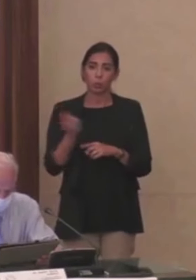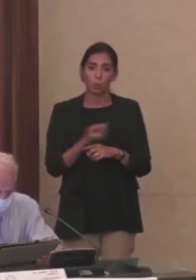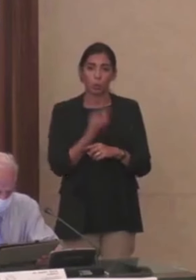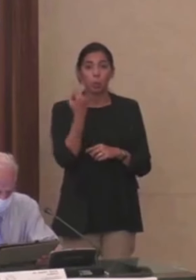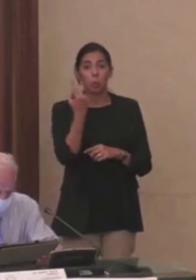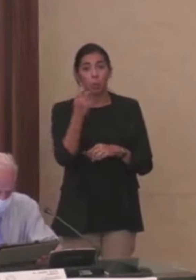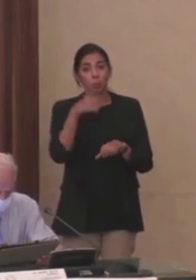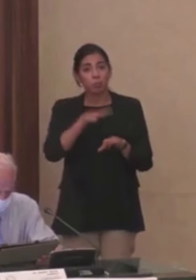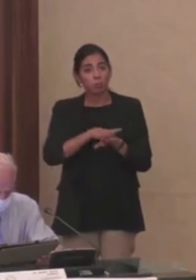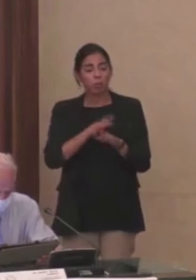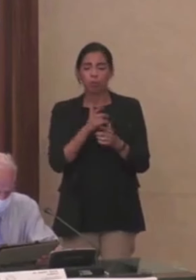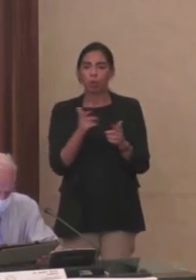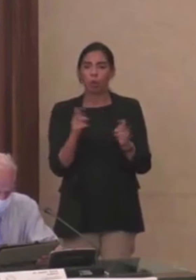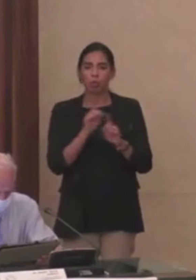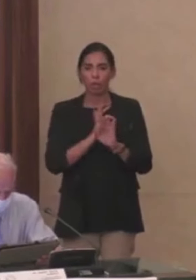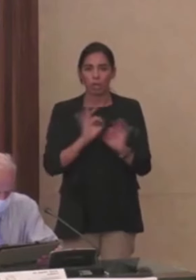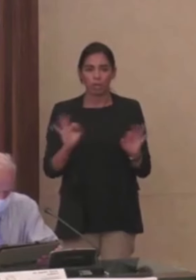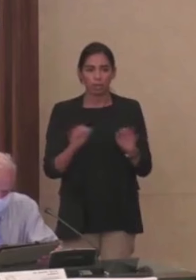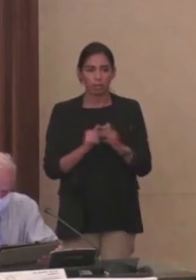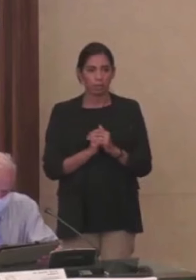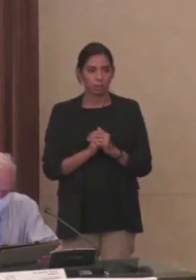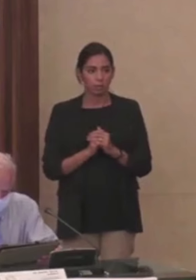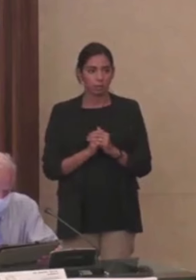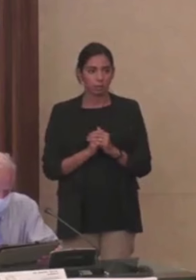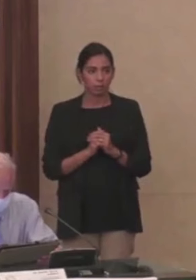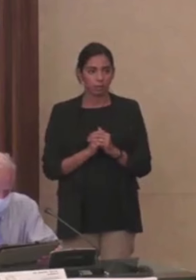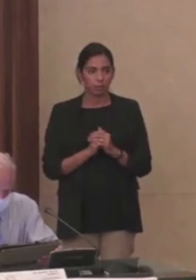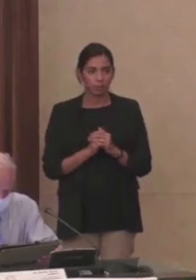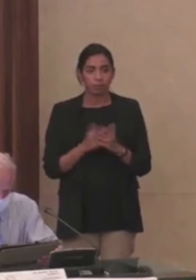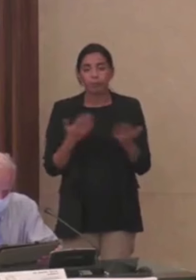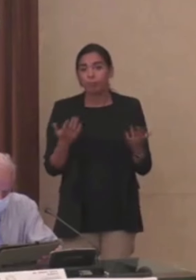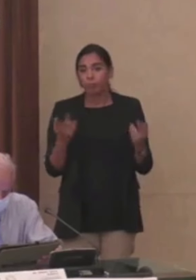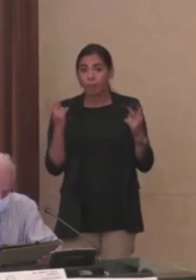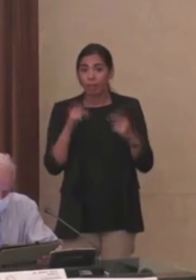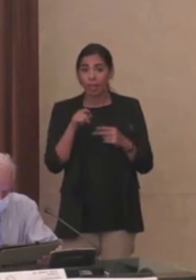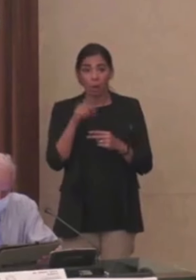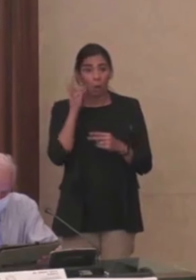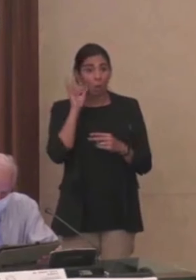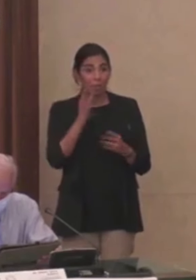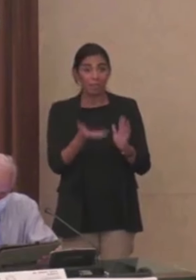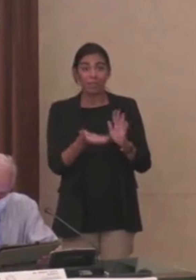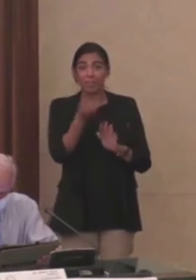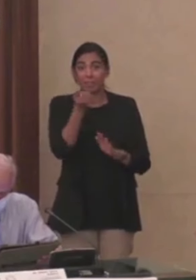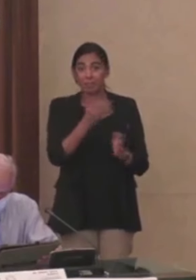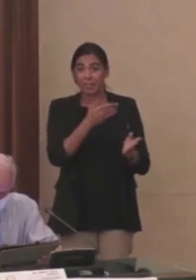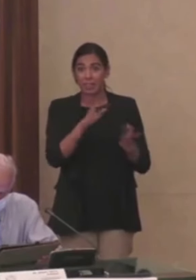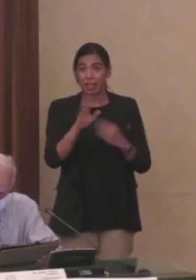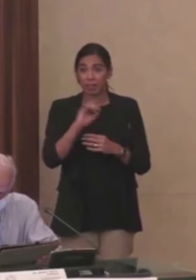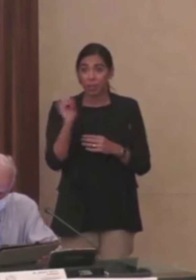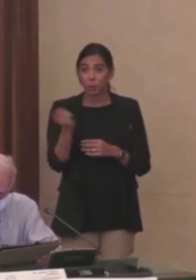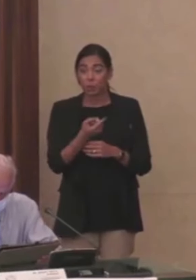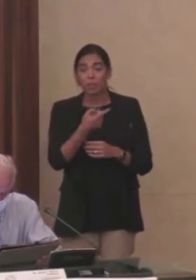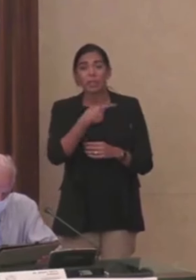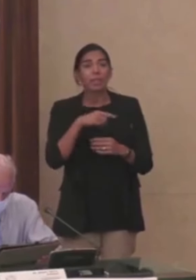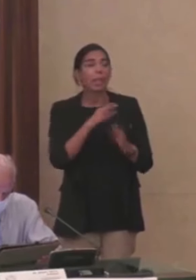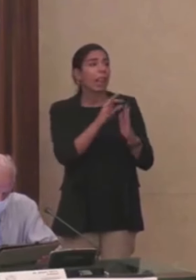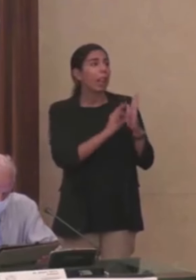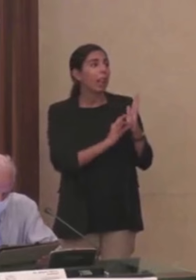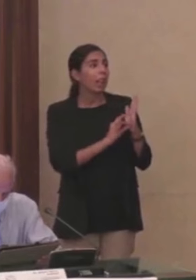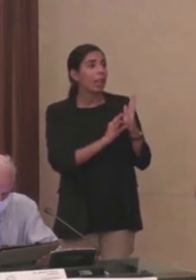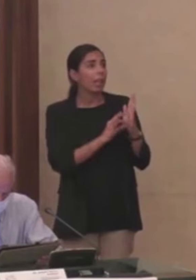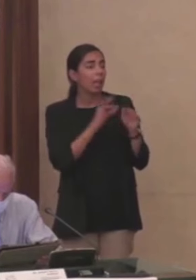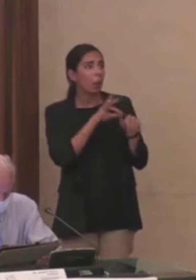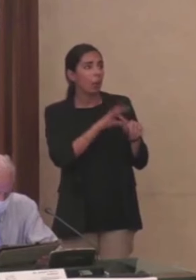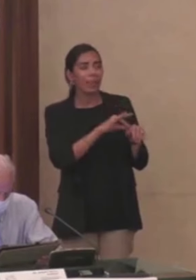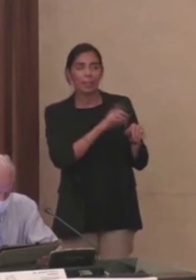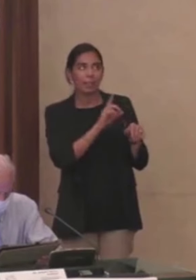We didn't record a single death. And to do so, we went against the guidelines. Not so